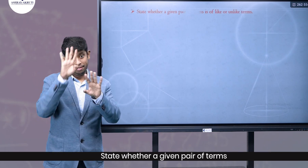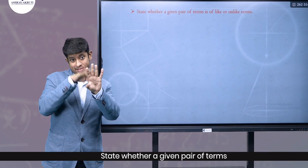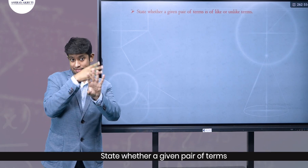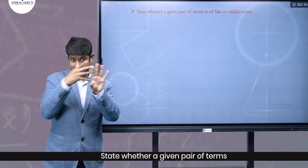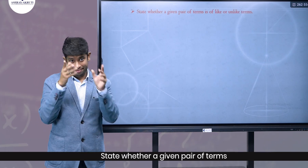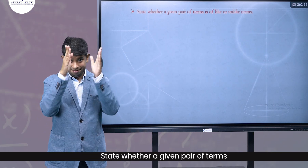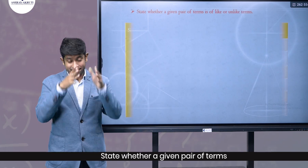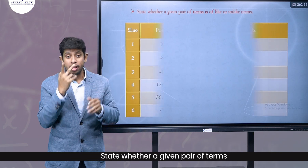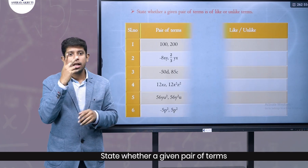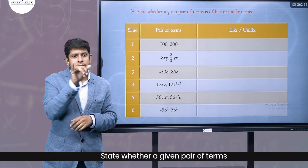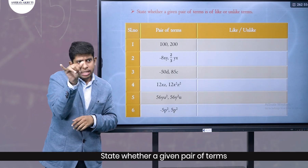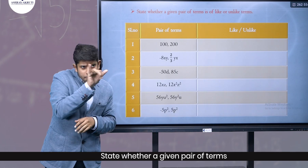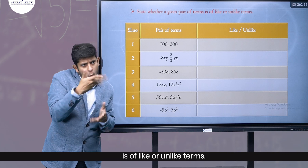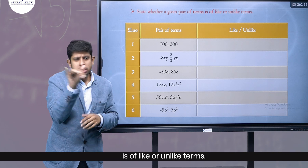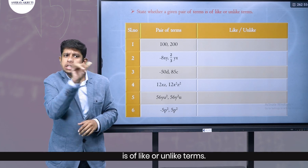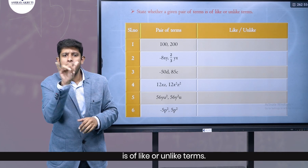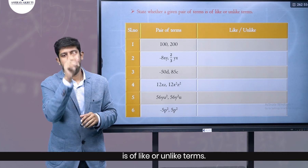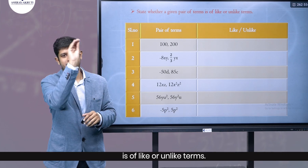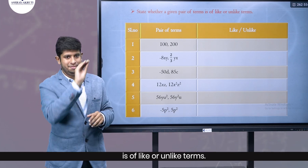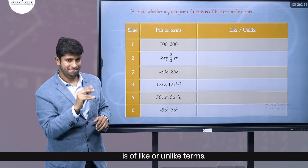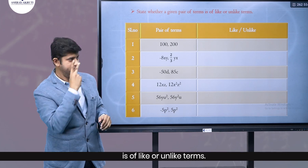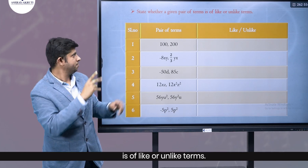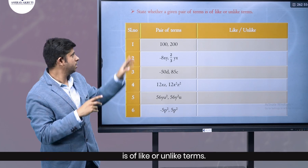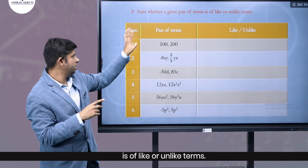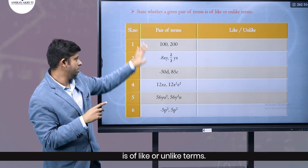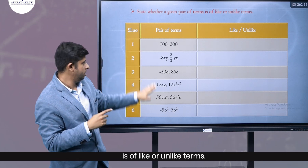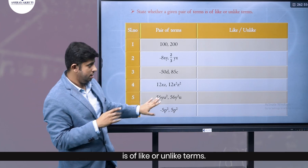State whether a given pair of terms is of like or unlike terms.